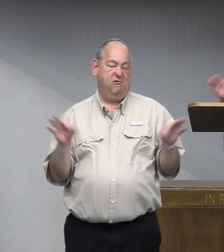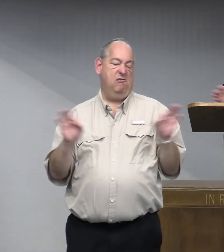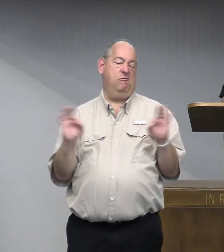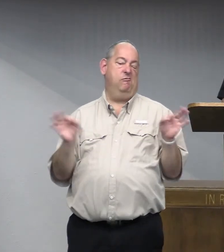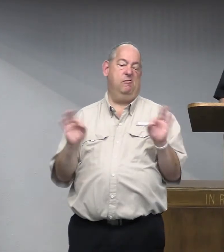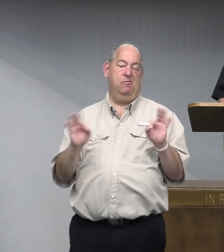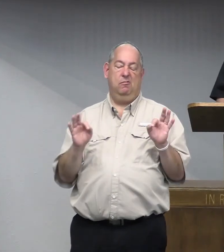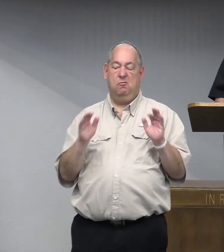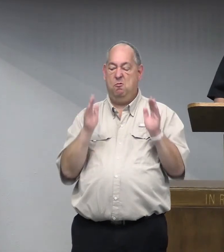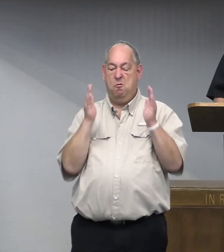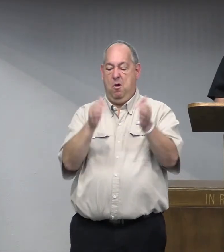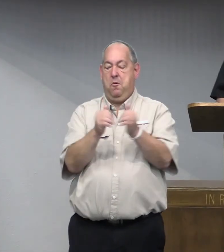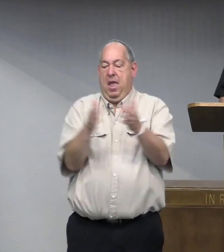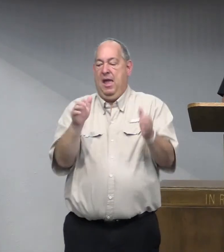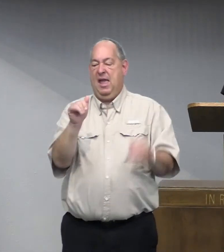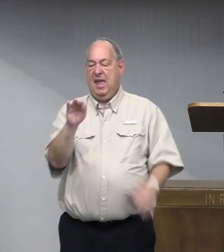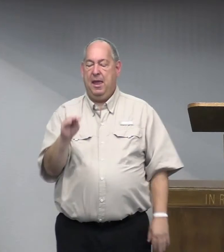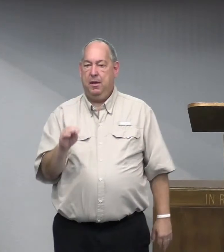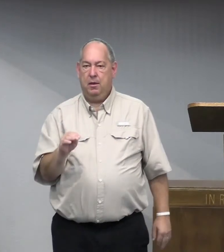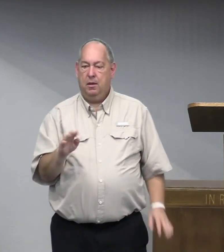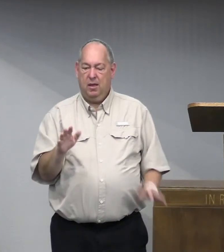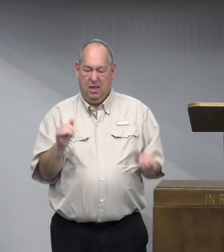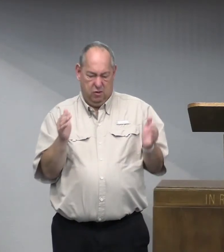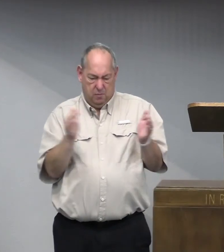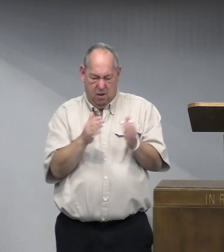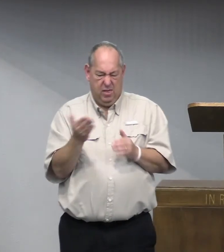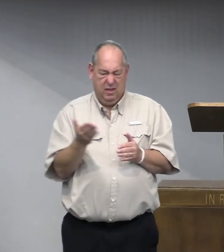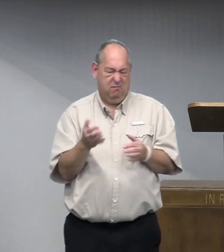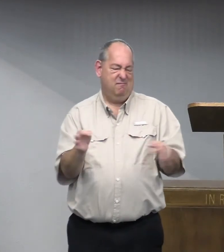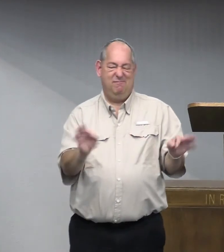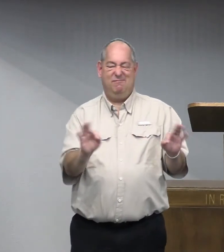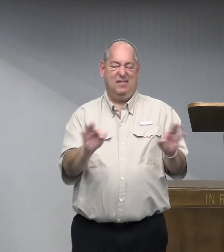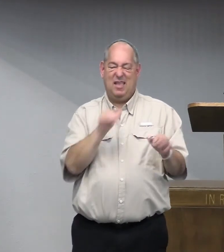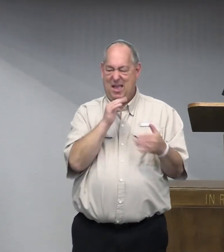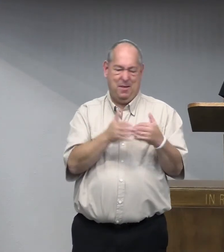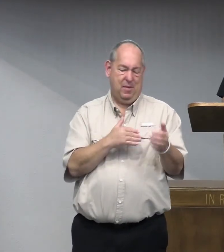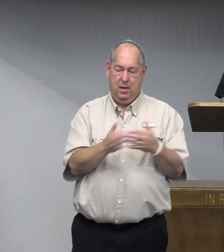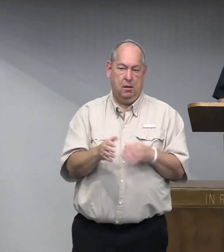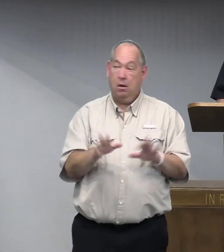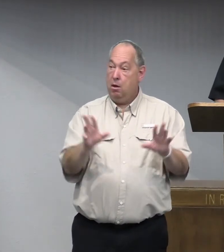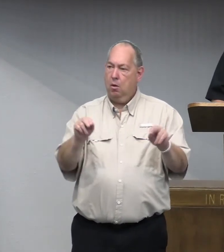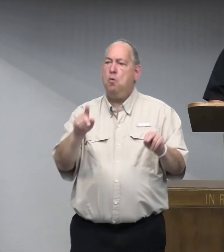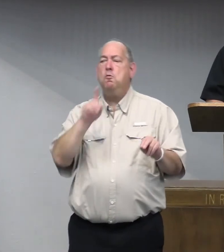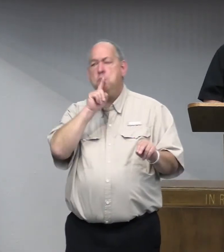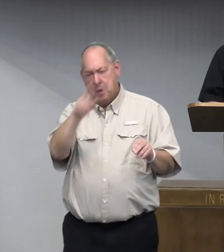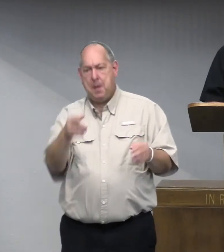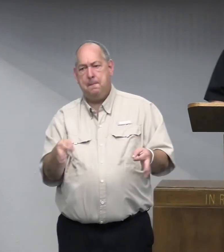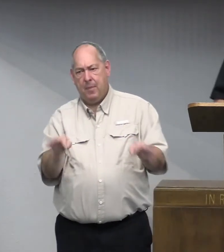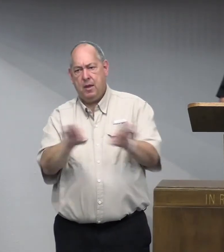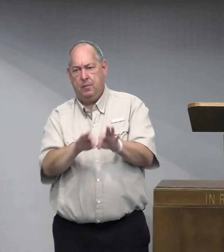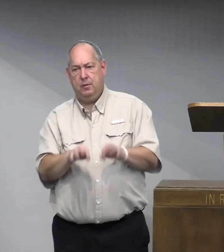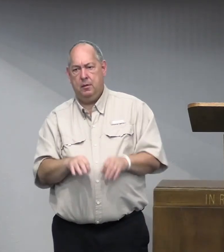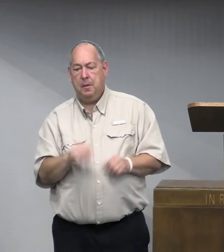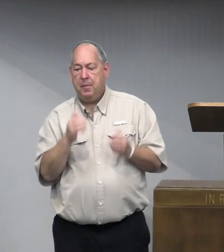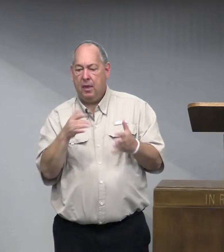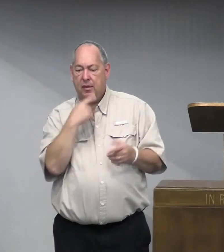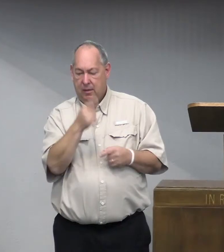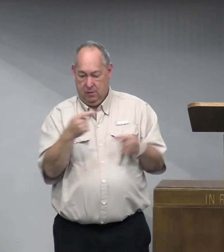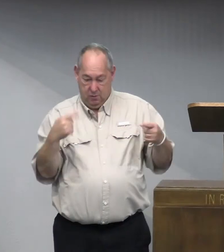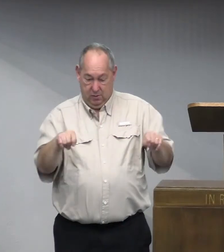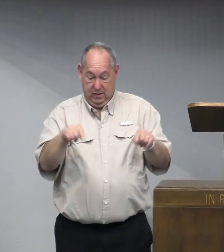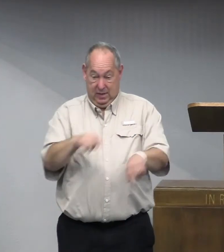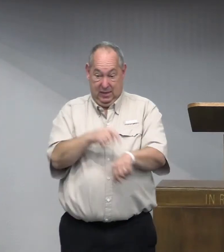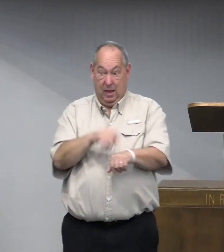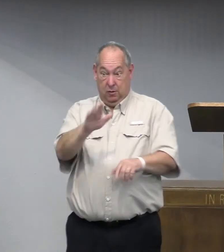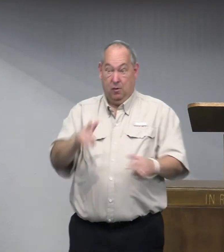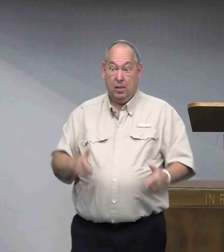or aimlessly, as if these small things really don't matter. They matter. In fact, many would say during this time